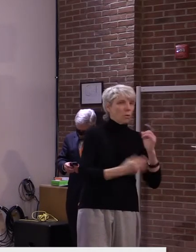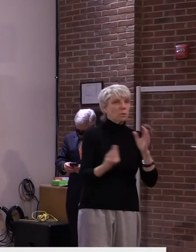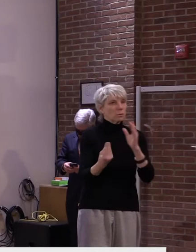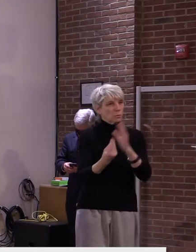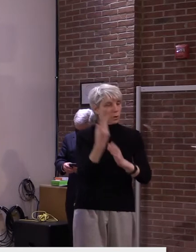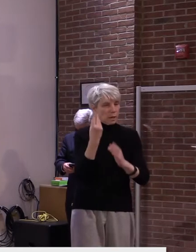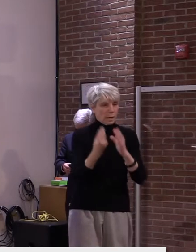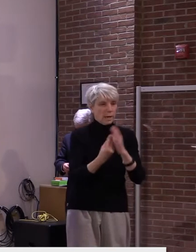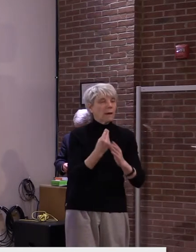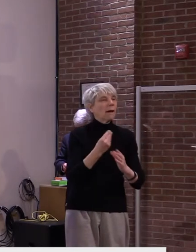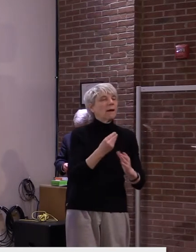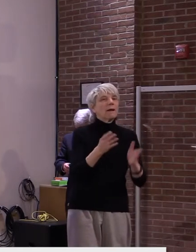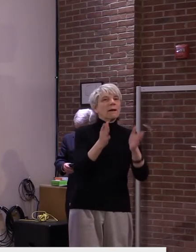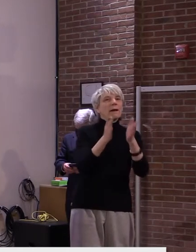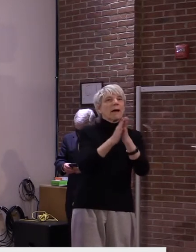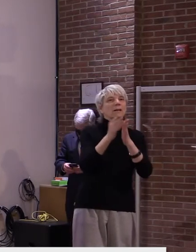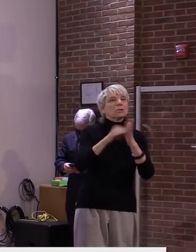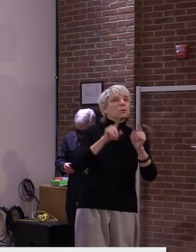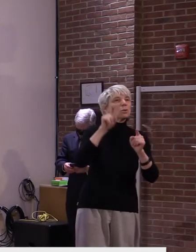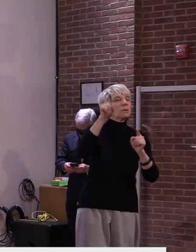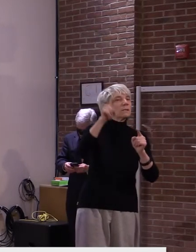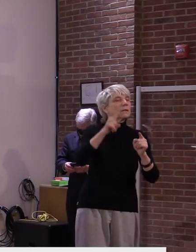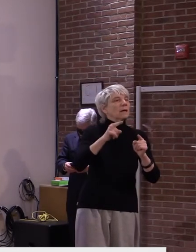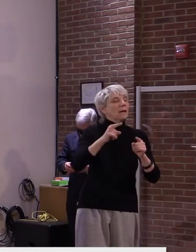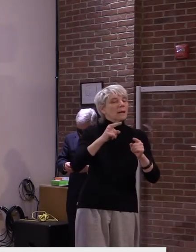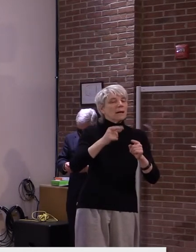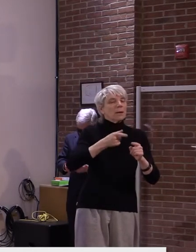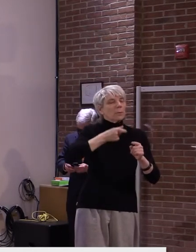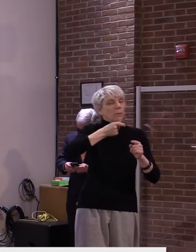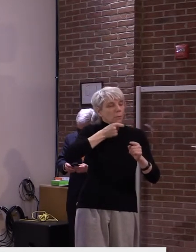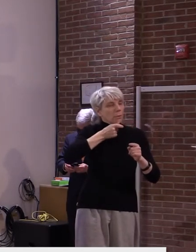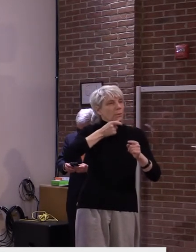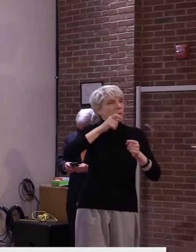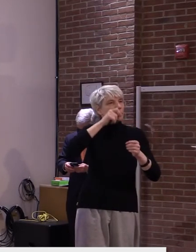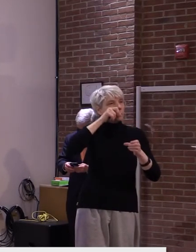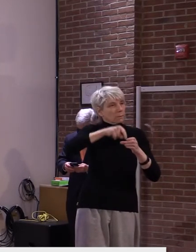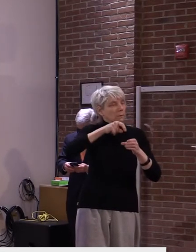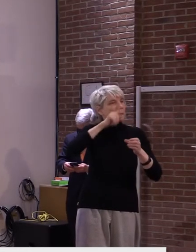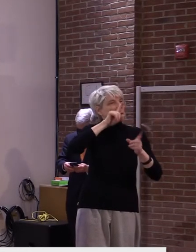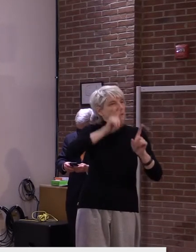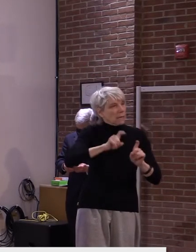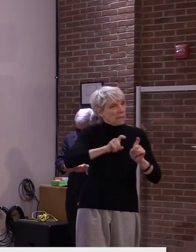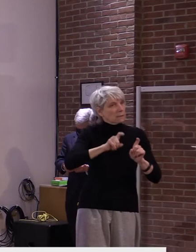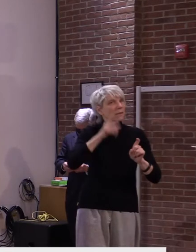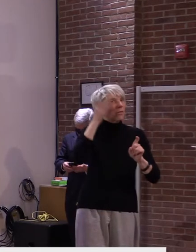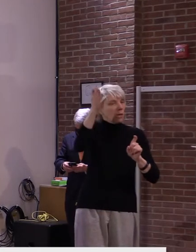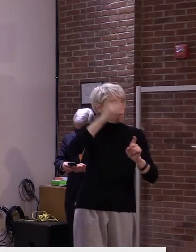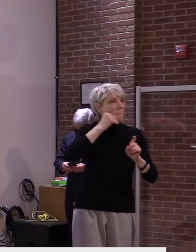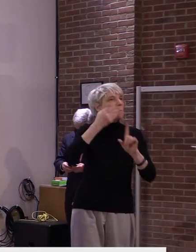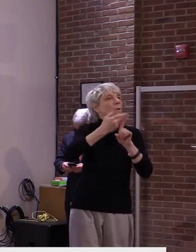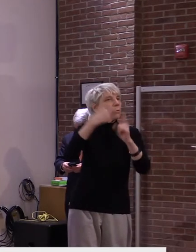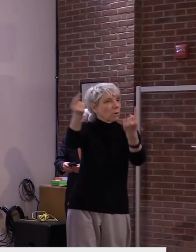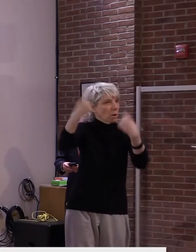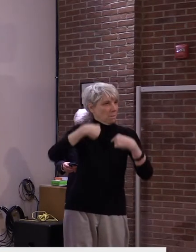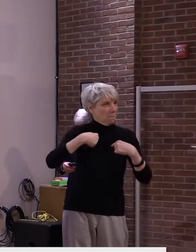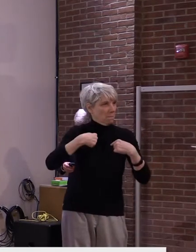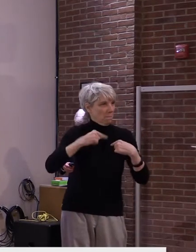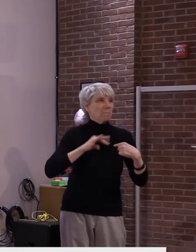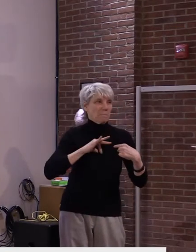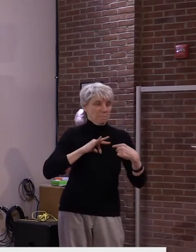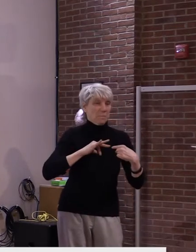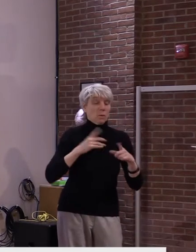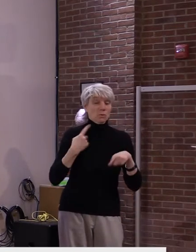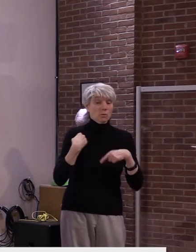home through saliva testing. And on a very positive note, we have results thus far from